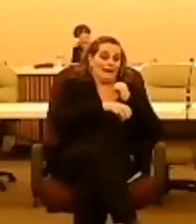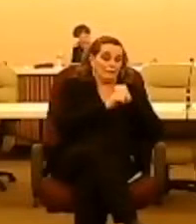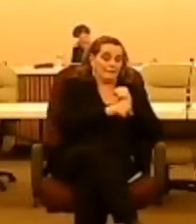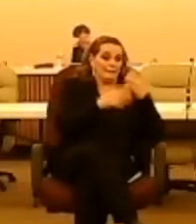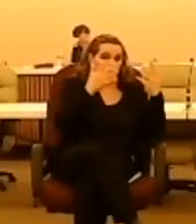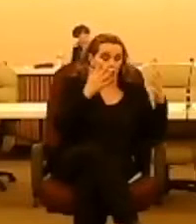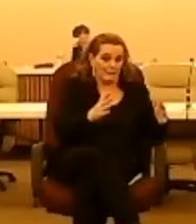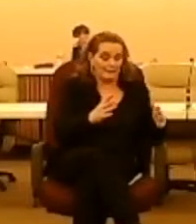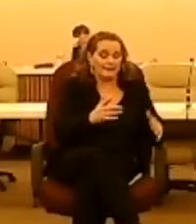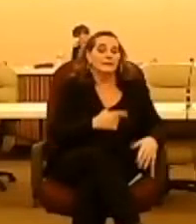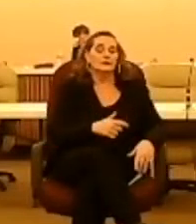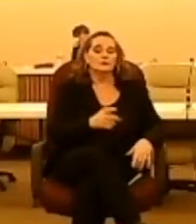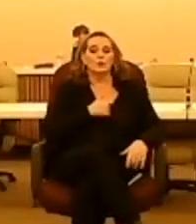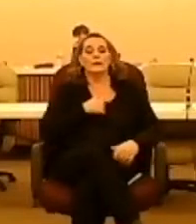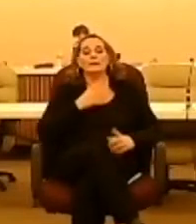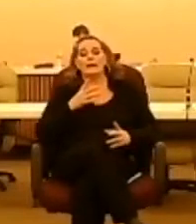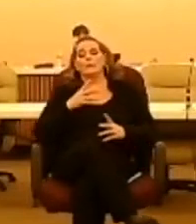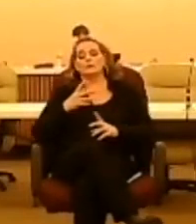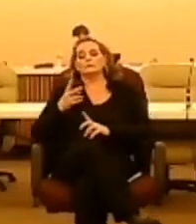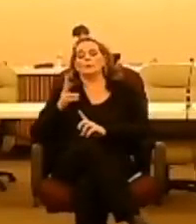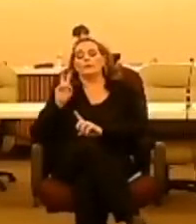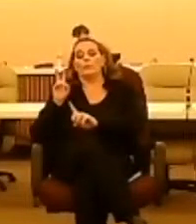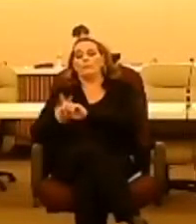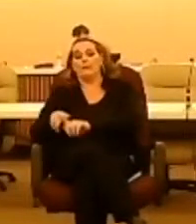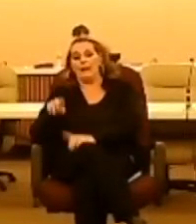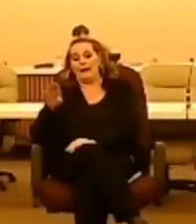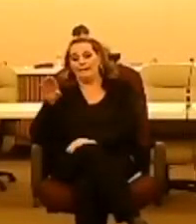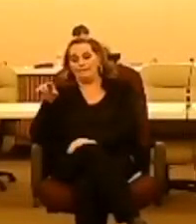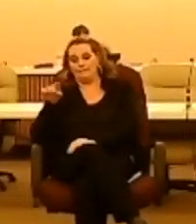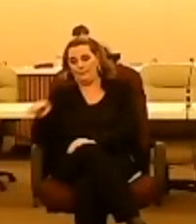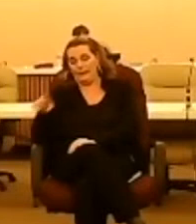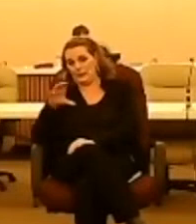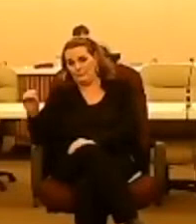I advertising. just, sorry. Yep, Yep. you're right. Okay, excuse me.